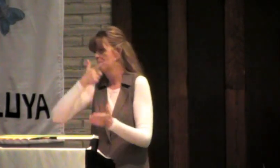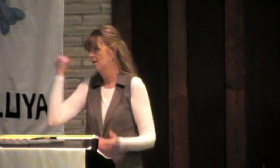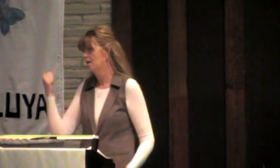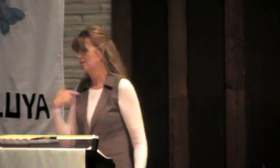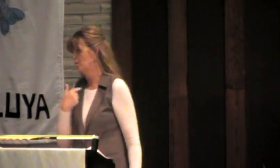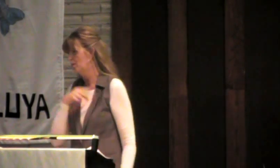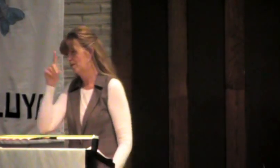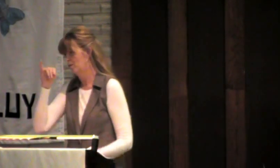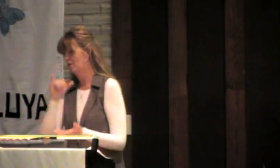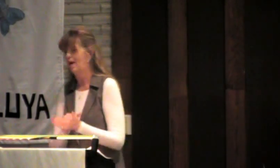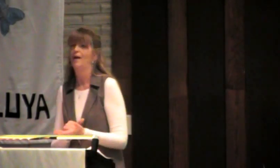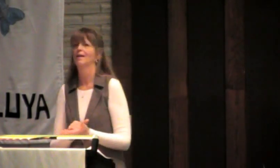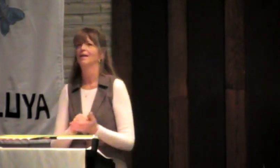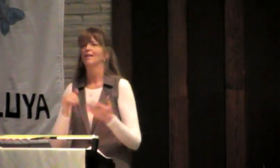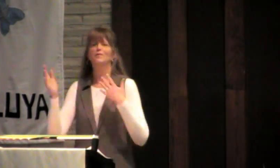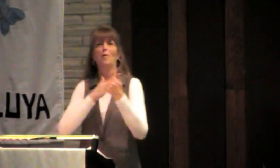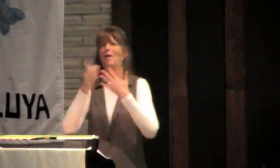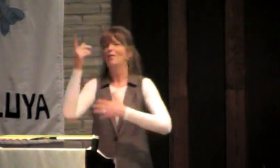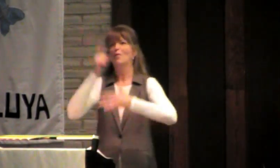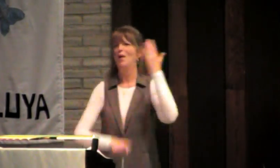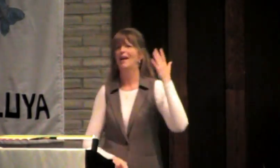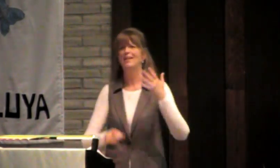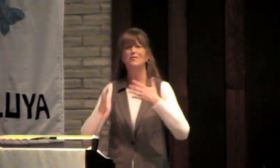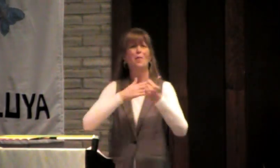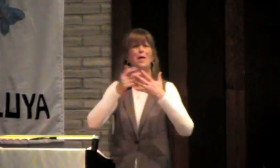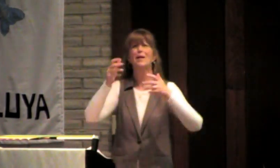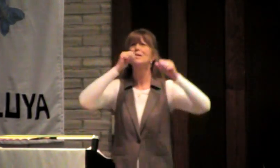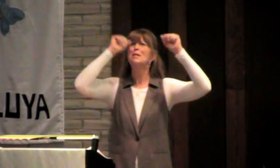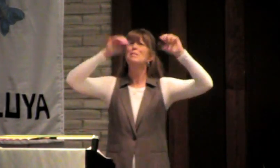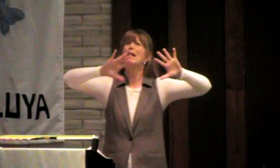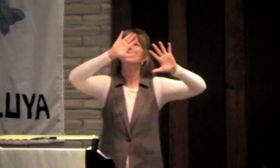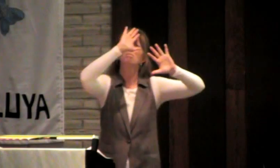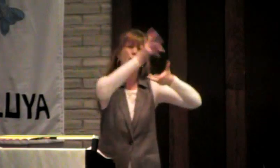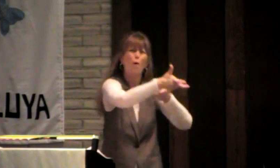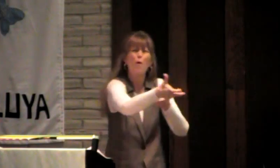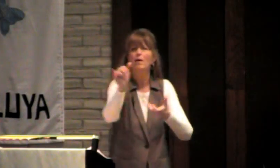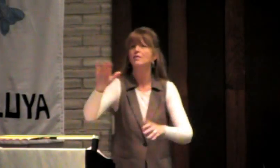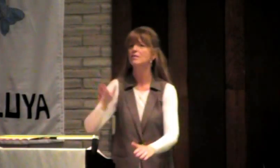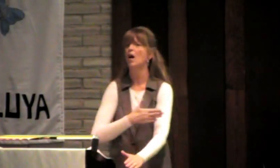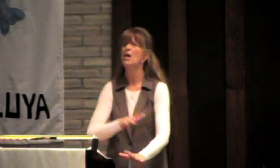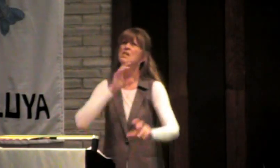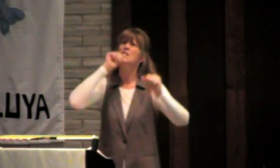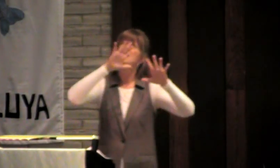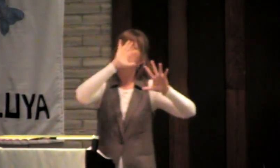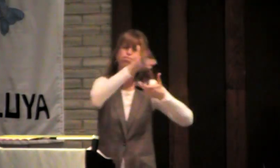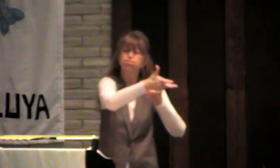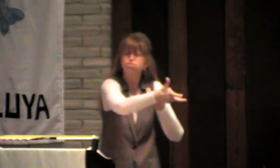that because we do that. It doesn't matter, you know, what kind of blessings are poured out on